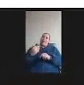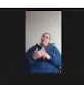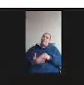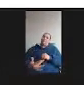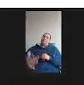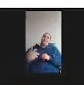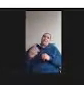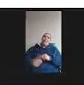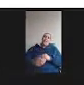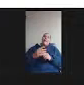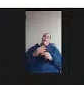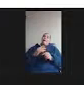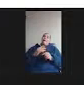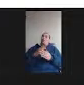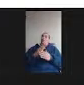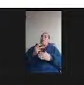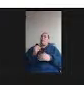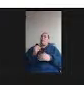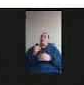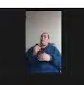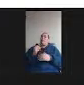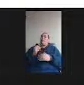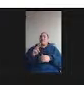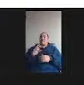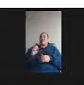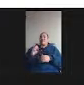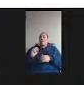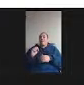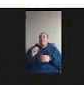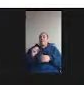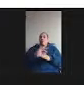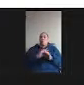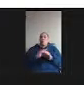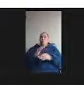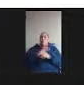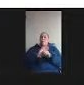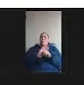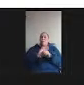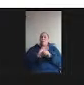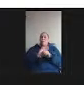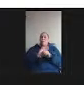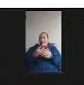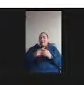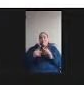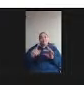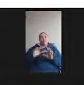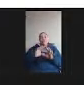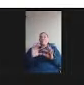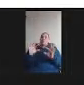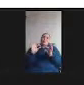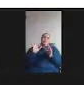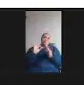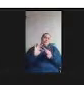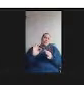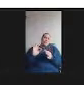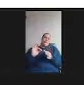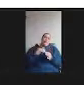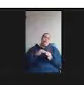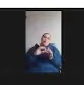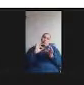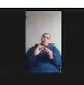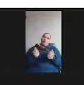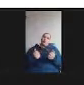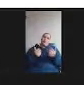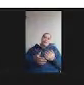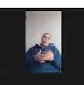want to supplement this specifically to give a bit more background. But just to note specifically that with regards to the actual provision, is based on